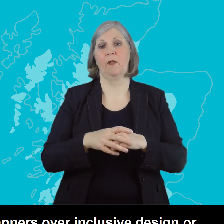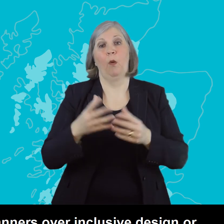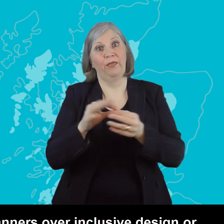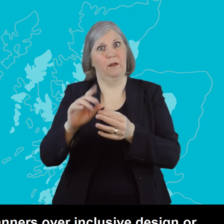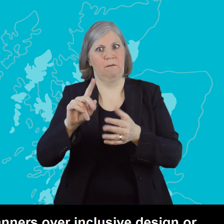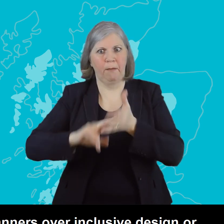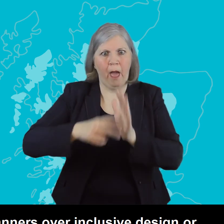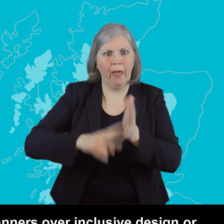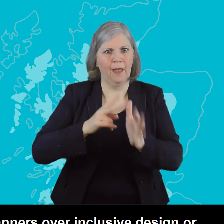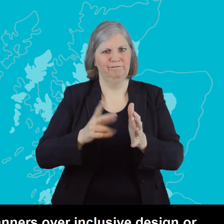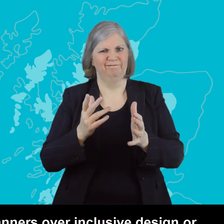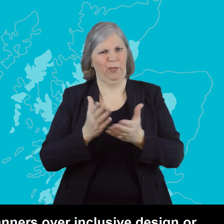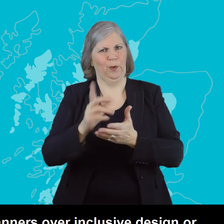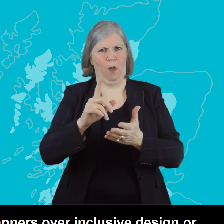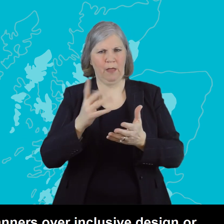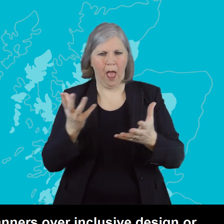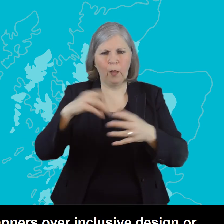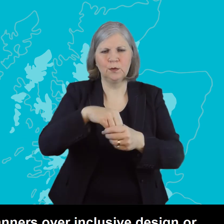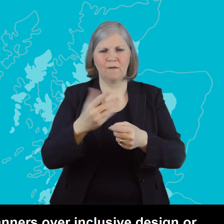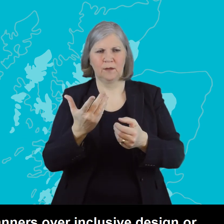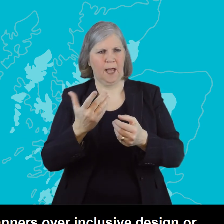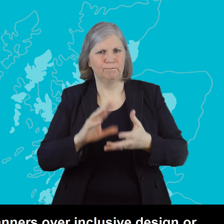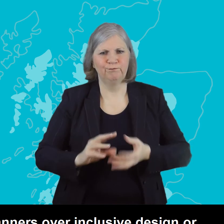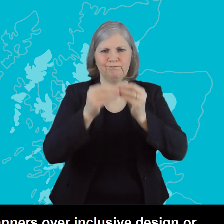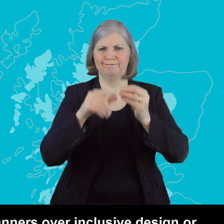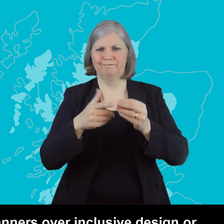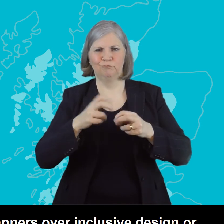inclusive design or transport providers about accessible travel.